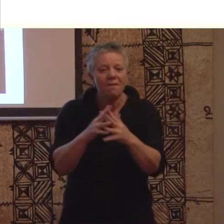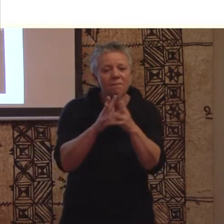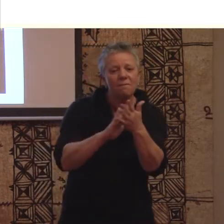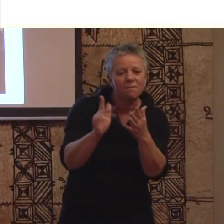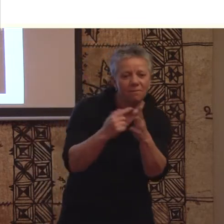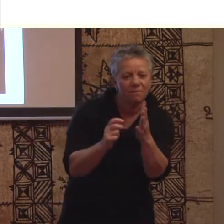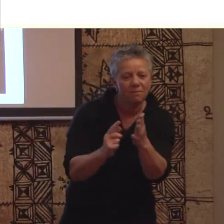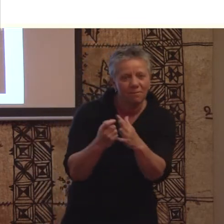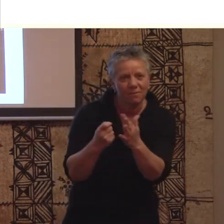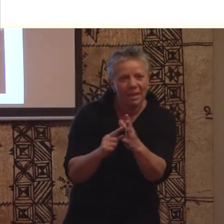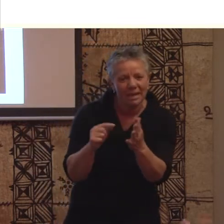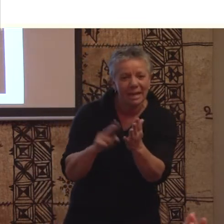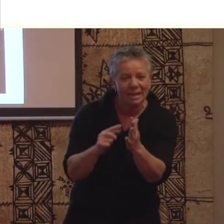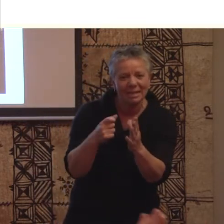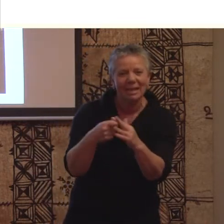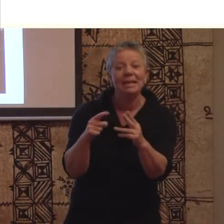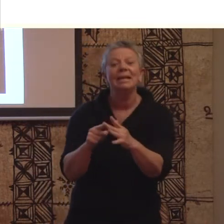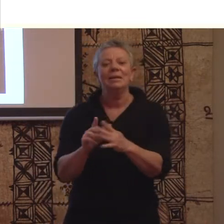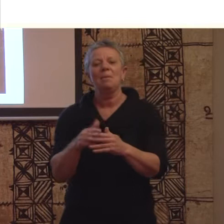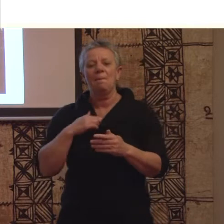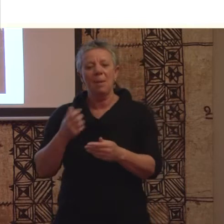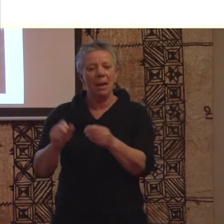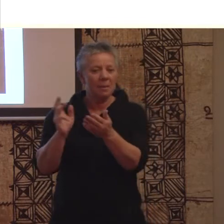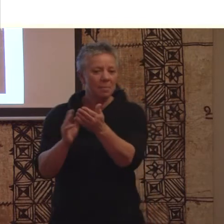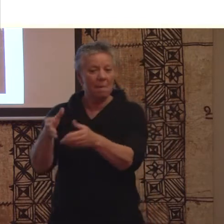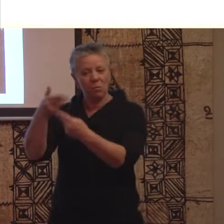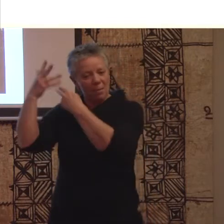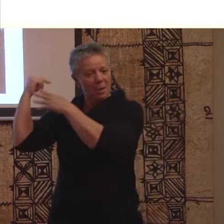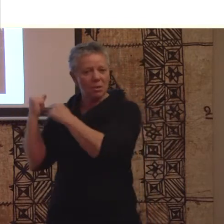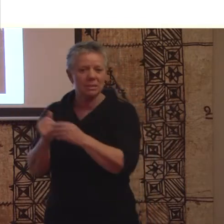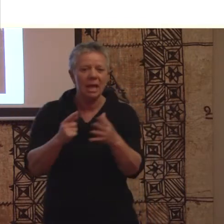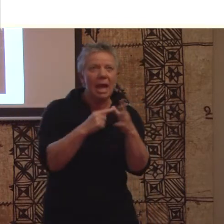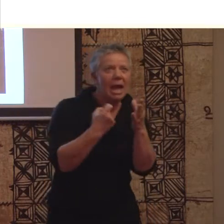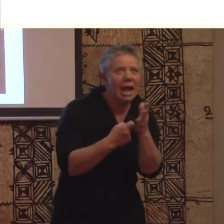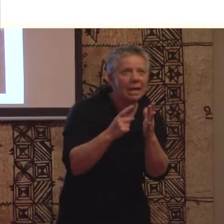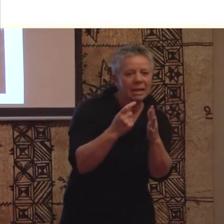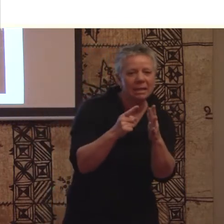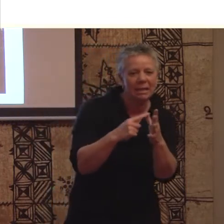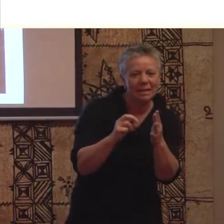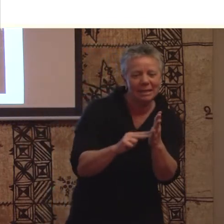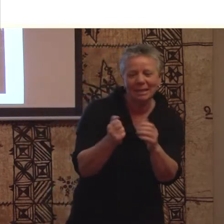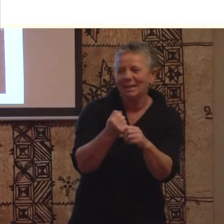no Engarangi, no Airani, hoki o ku whānau, tūpuna I ngā wā o mua.